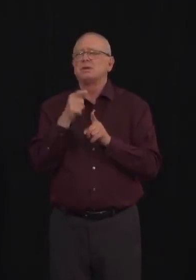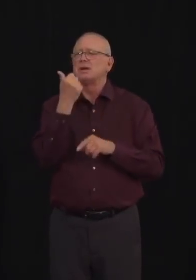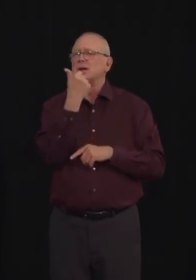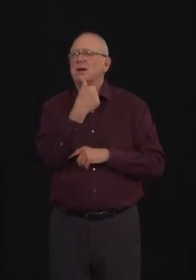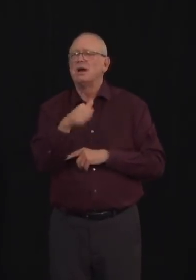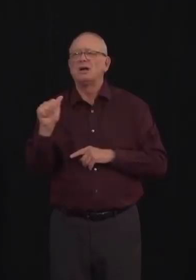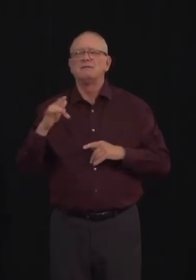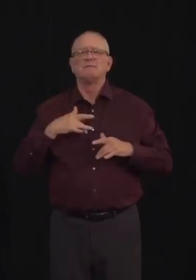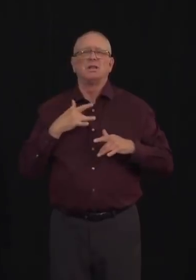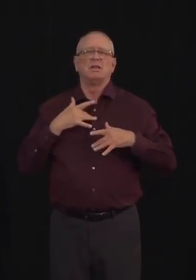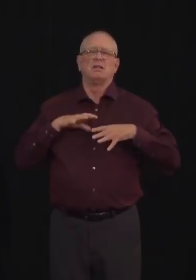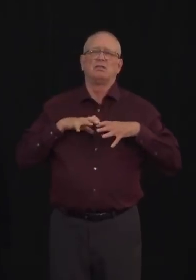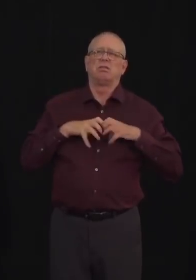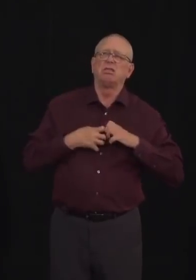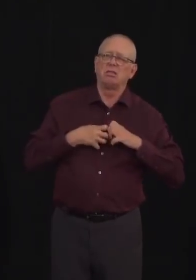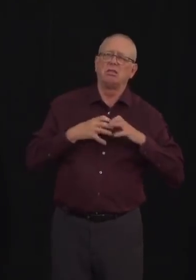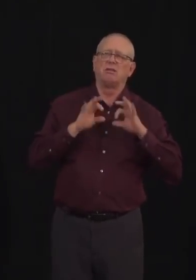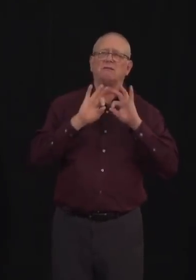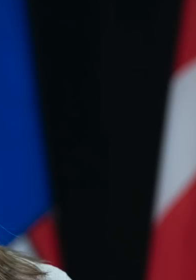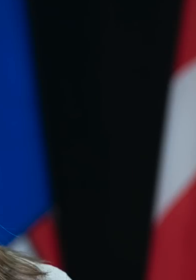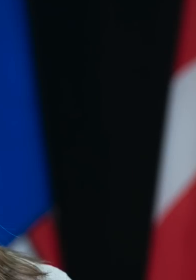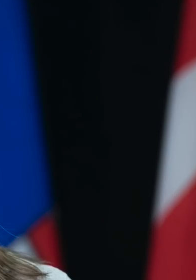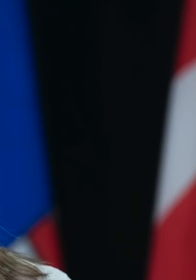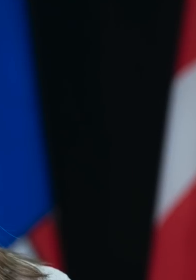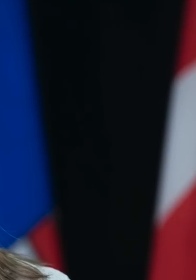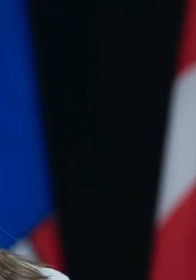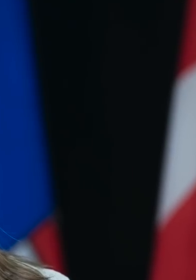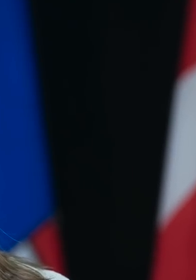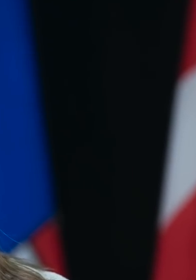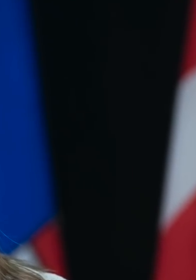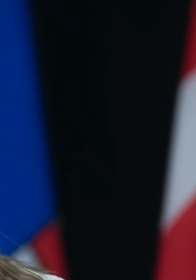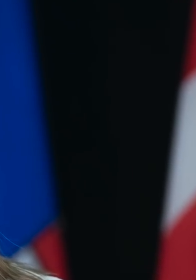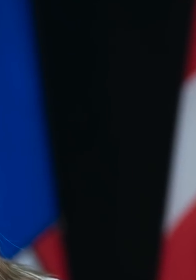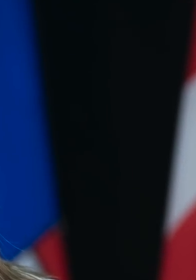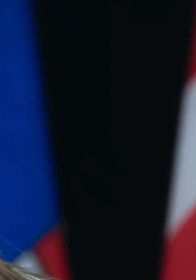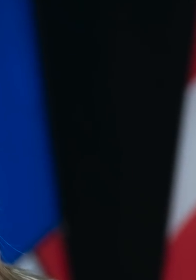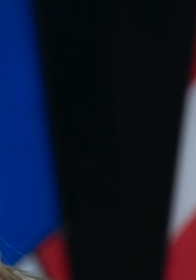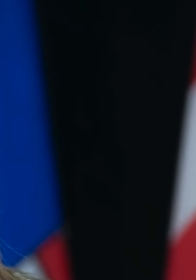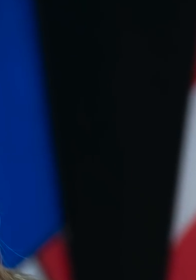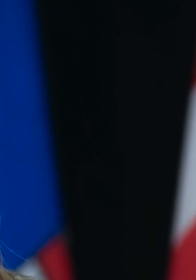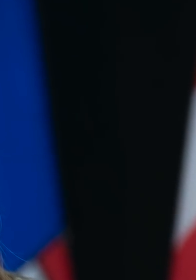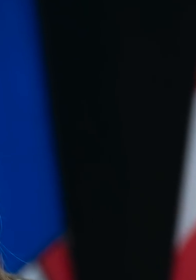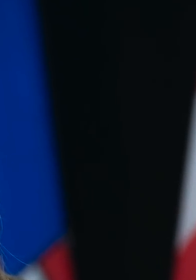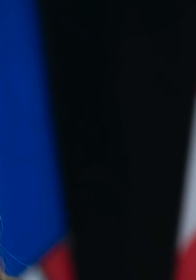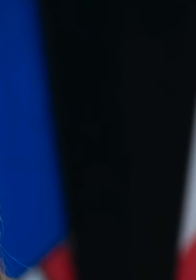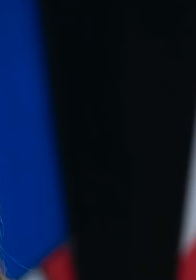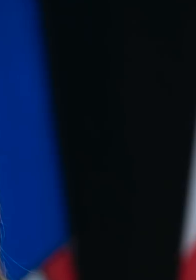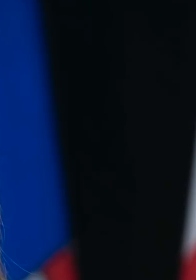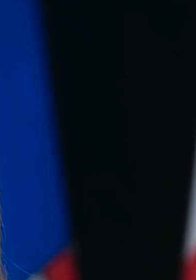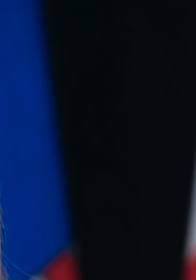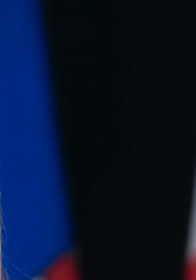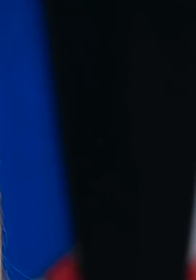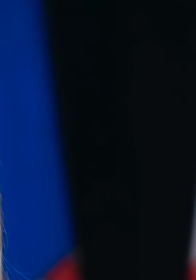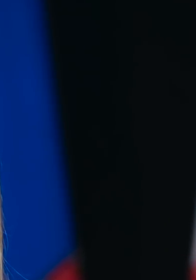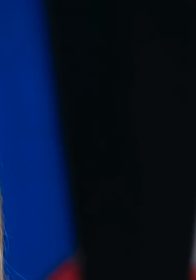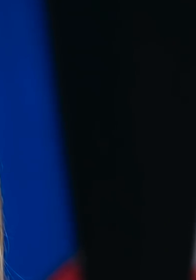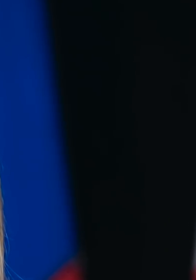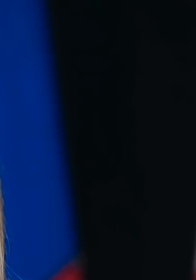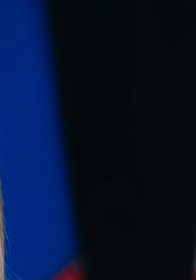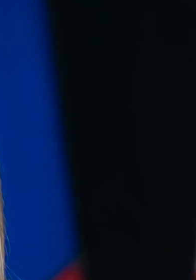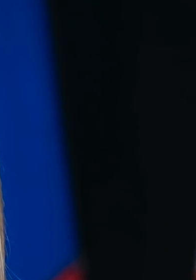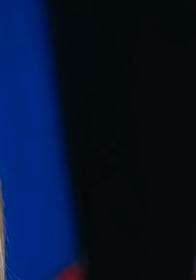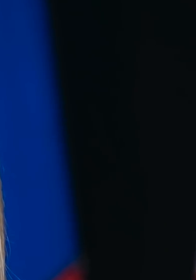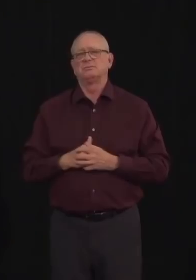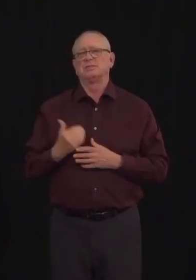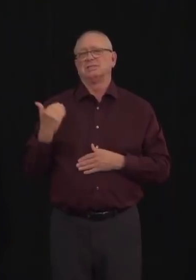loved one from any cause. Over the weekend, we were alerted to a number of cases linked with the Safina Foods